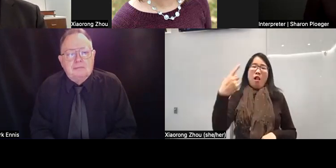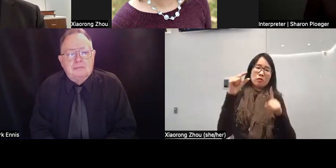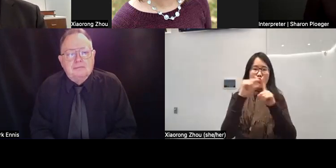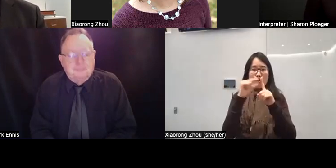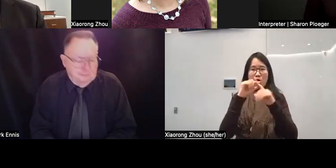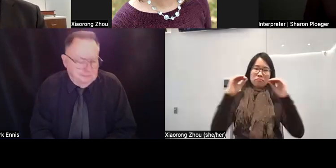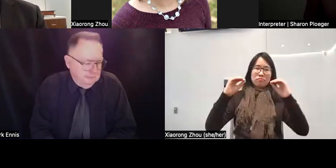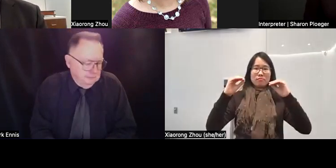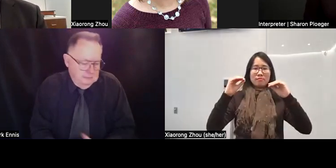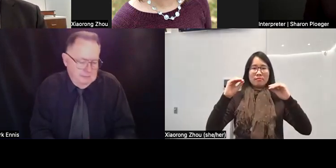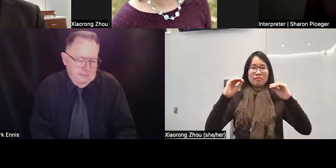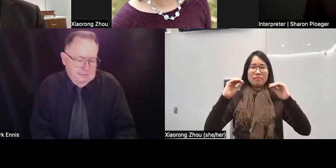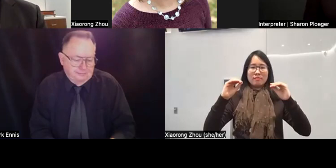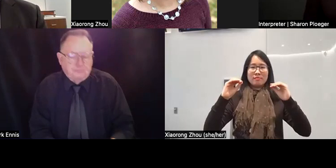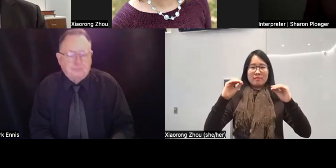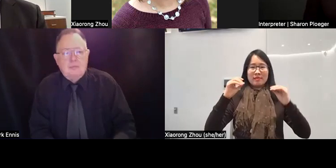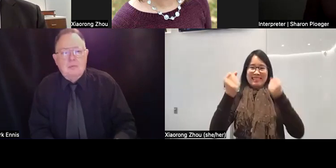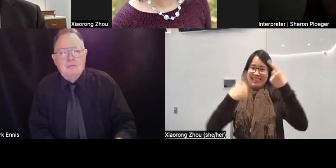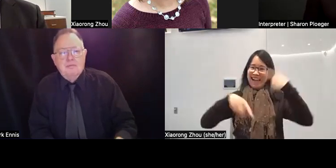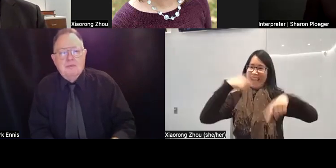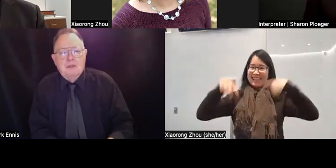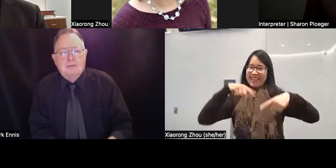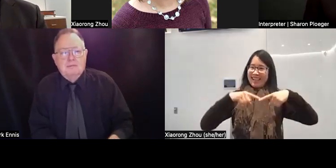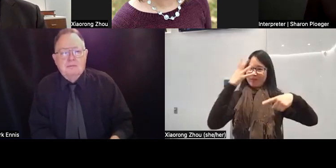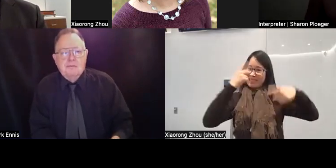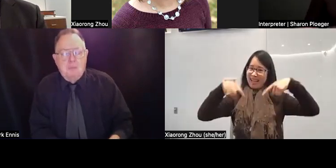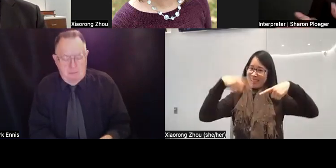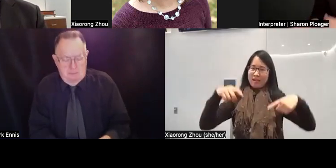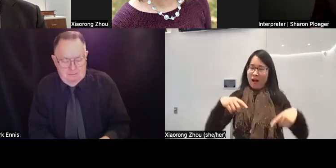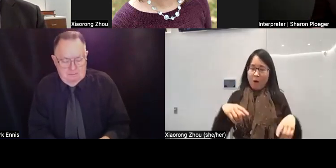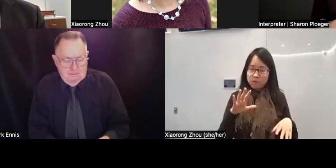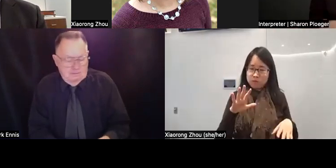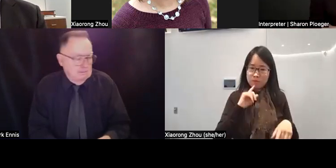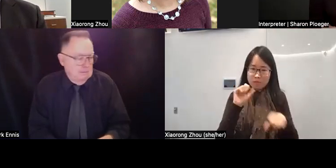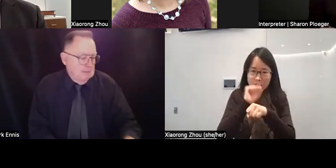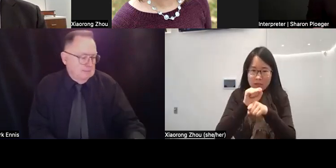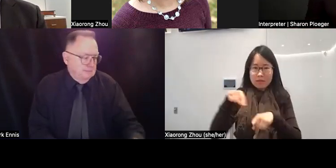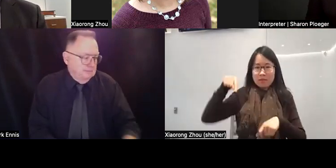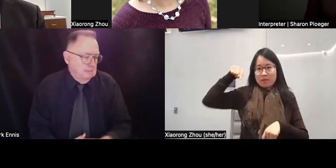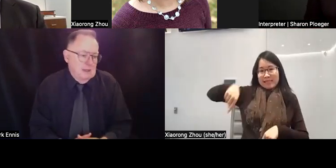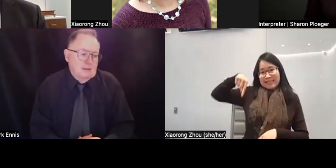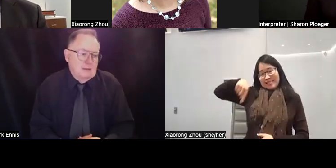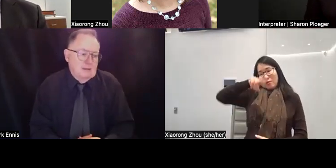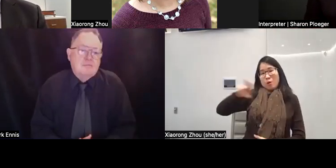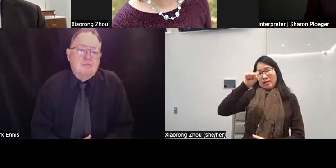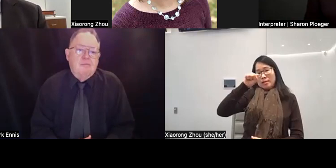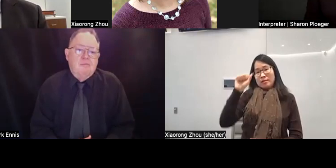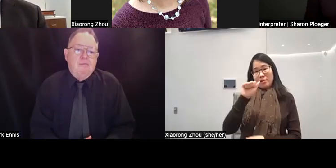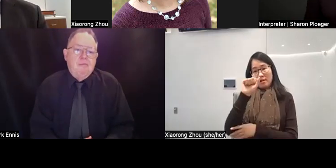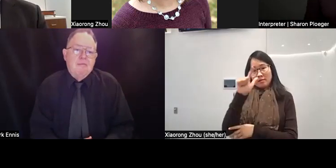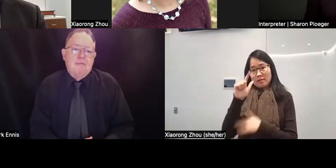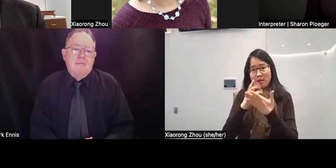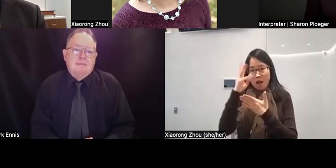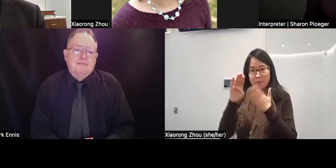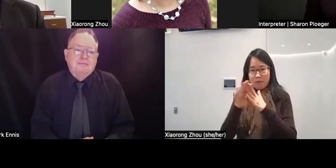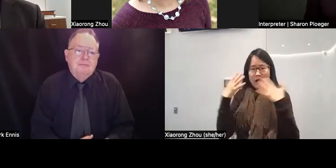an experience of it. You know, they just teach at a word level instead of, they're like, here's the sign for this, let's sign that. But instead of